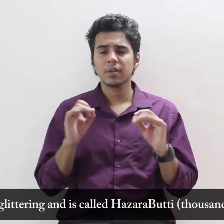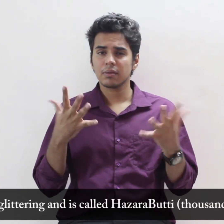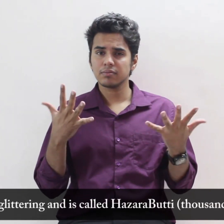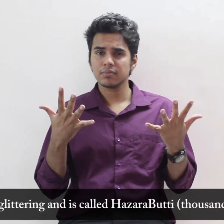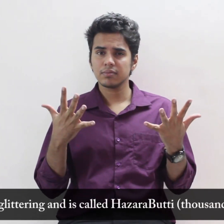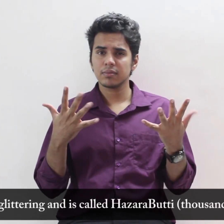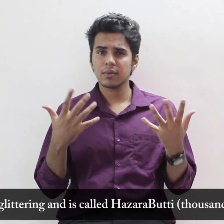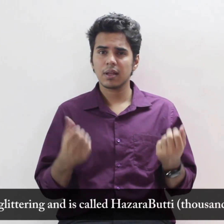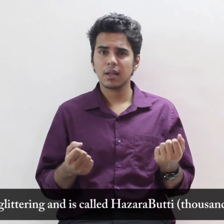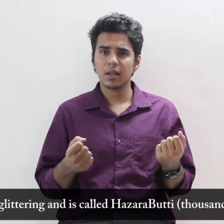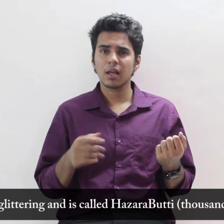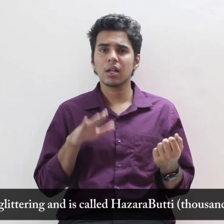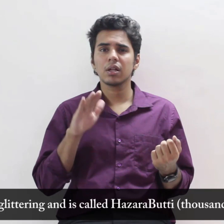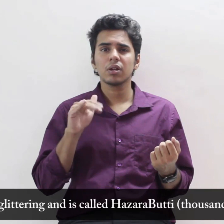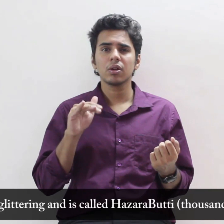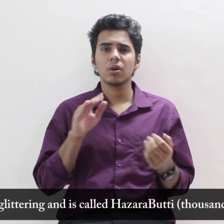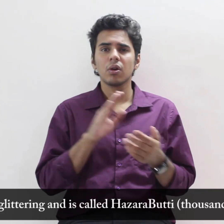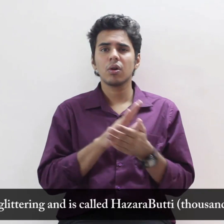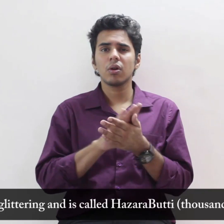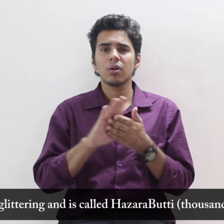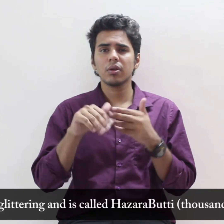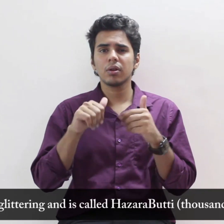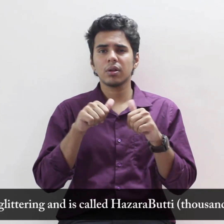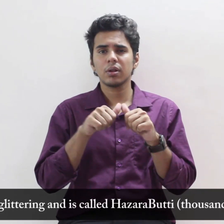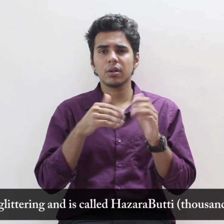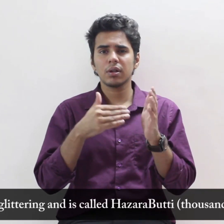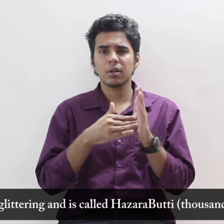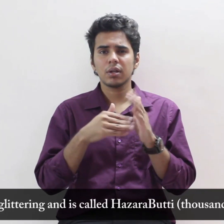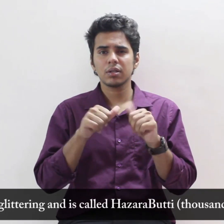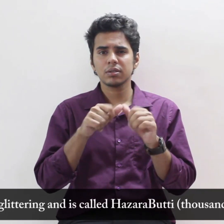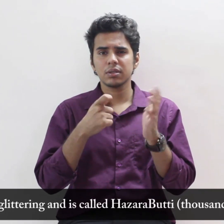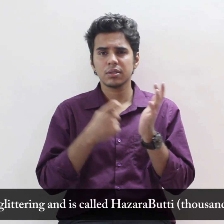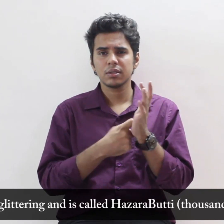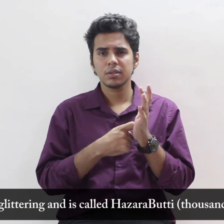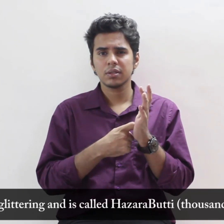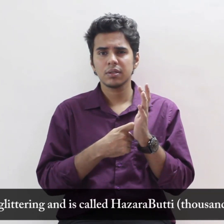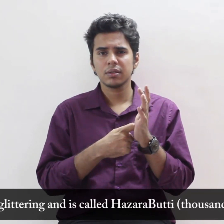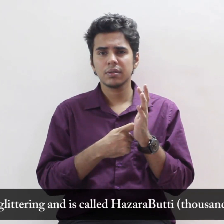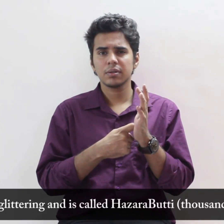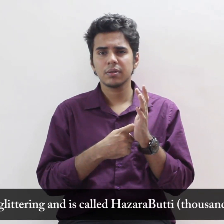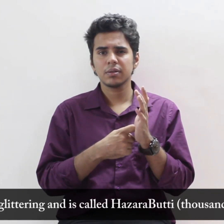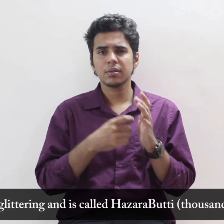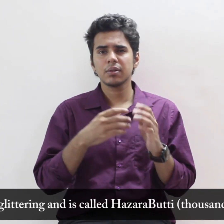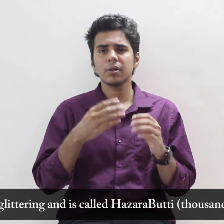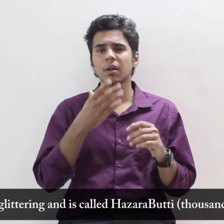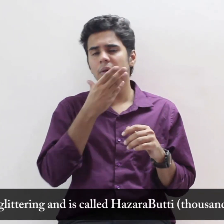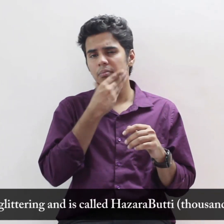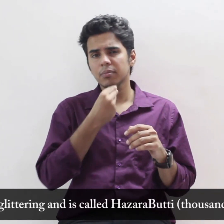is glittering and is called Hazara Butti, thousand lights.